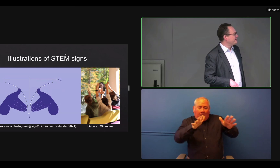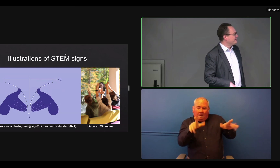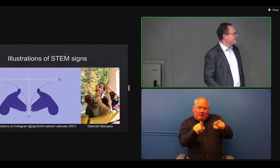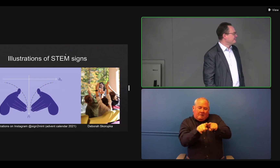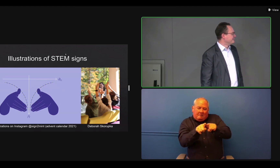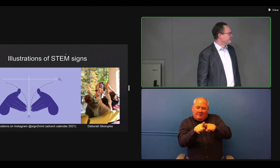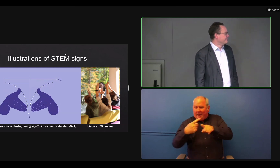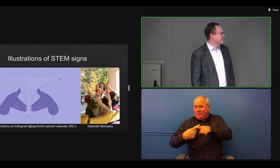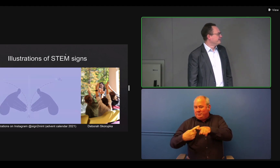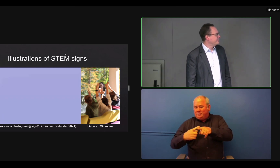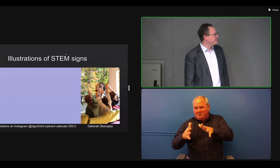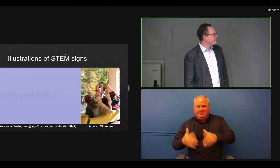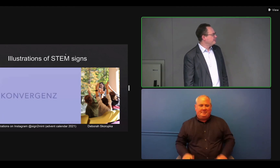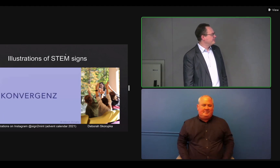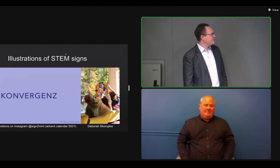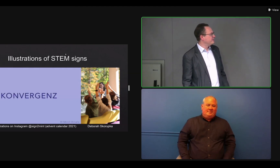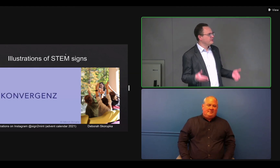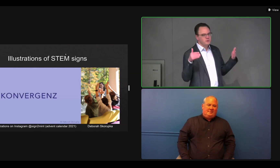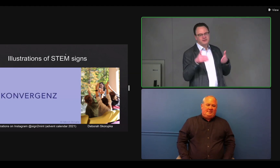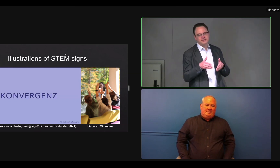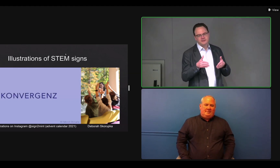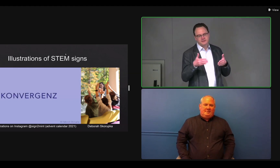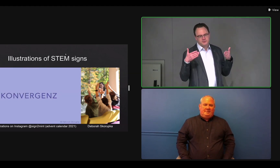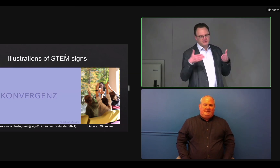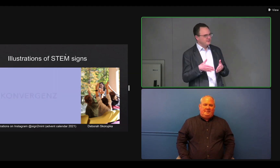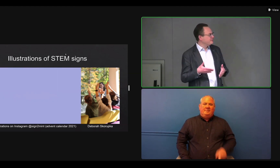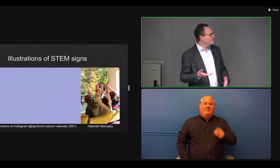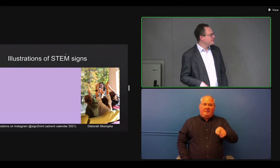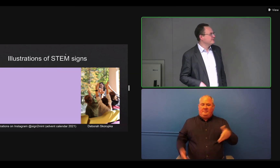Hopefully you're getting a sense of the meaning of these signs, even if you don't know them explicitly.